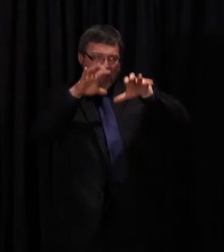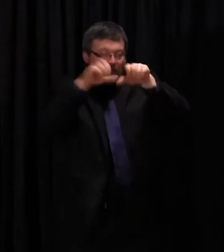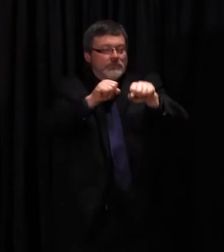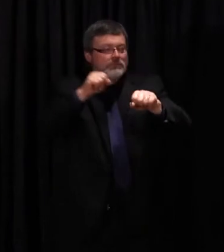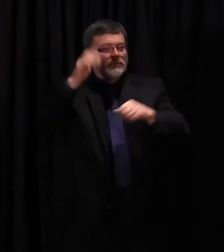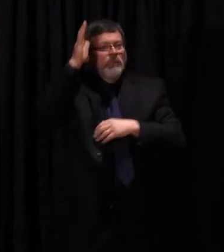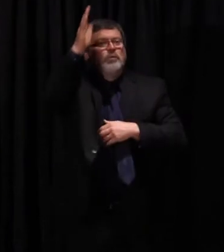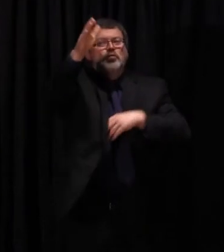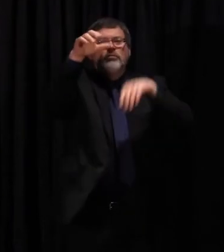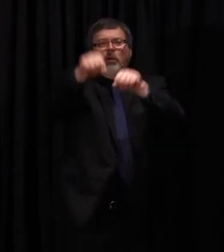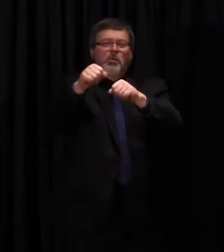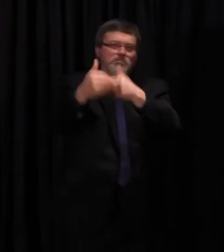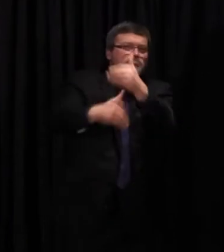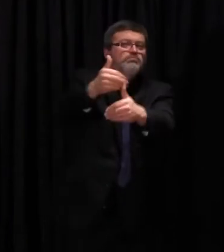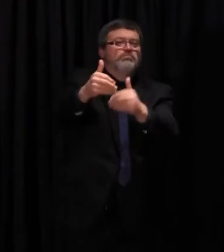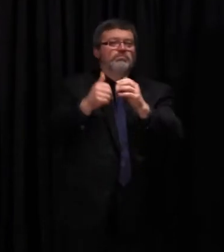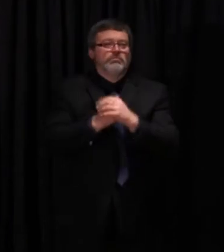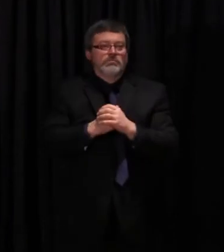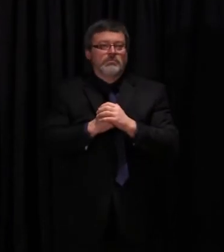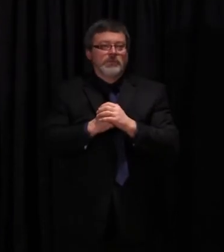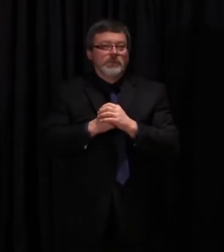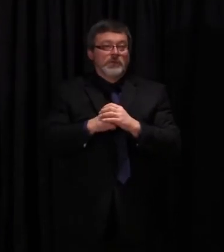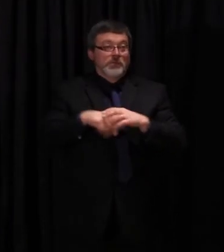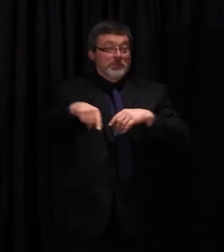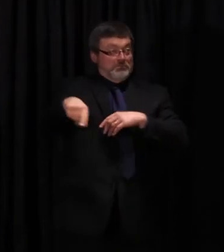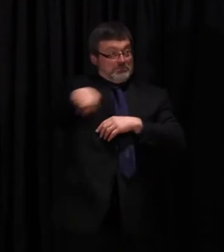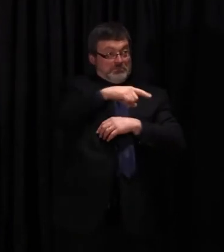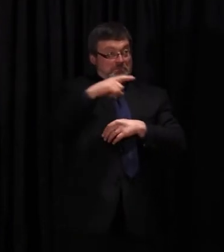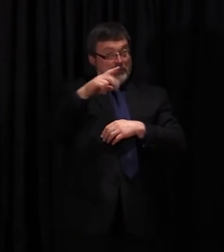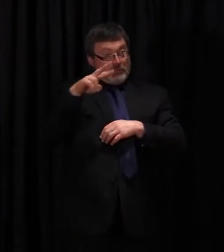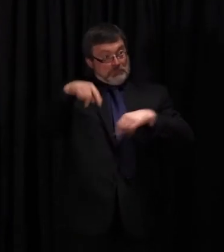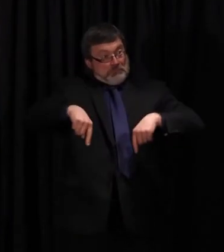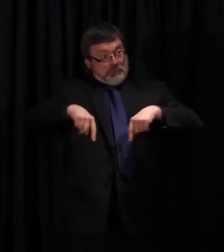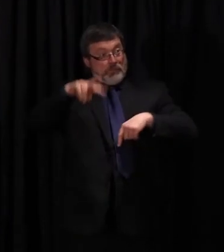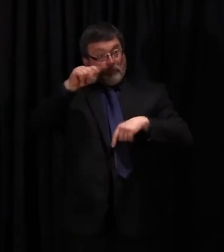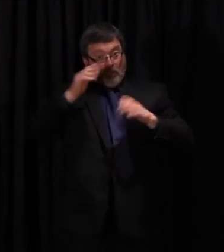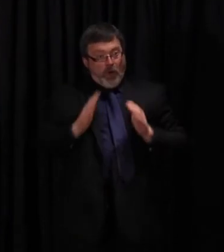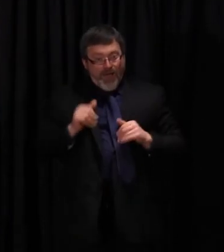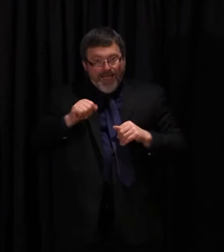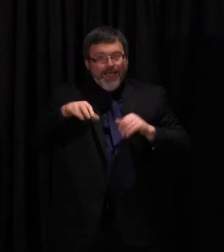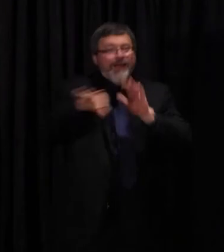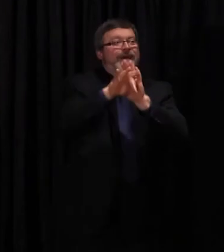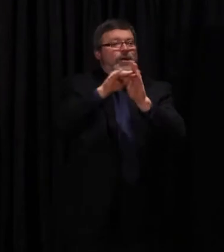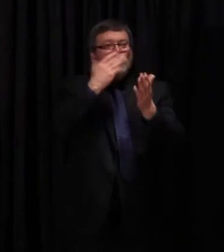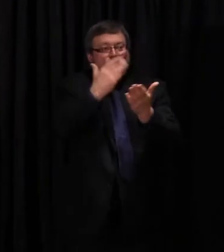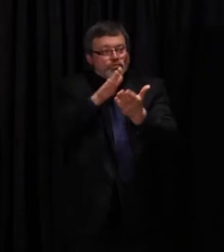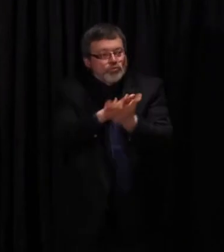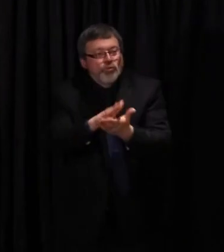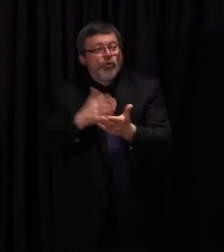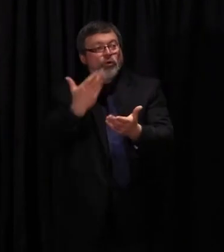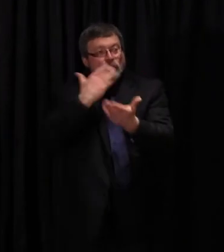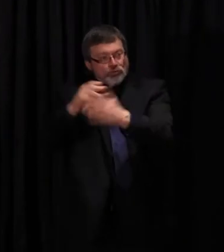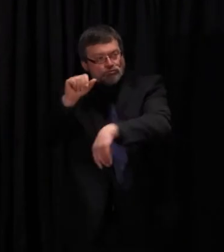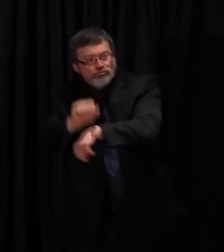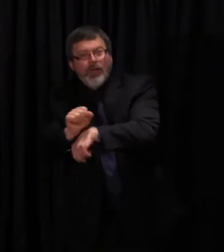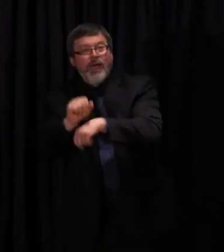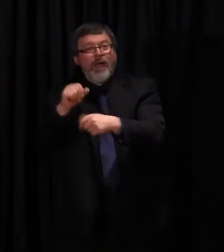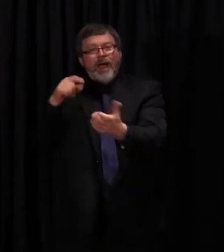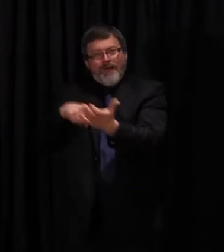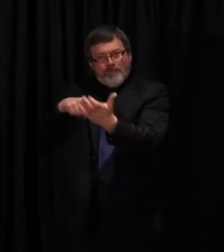One where Vermonters can find a good job, a good school, and an affordable home in each of our 14 counties